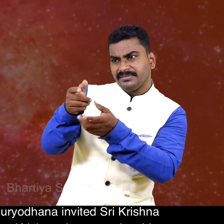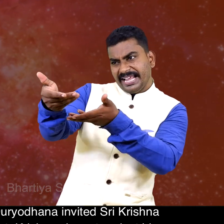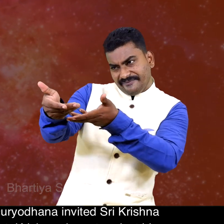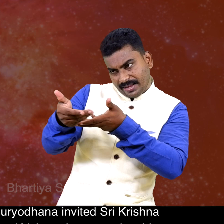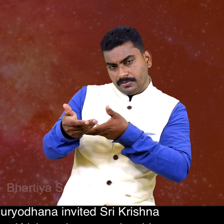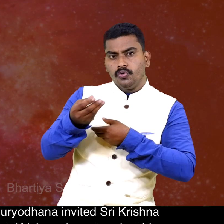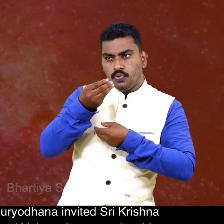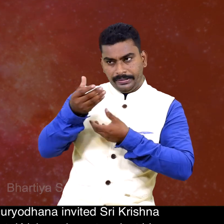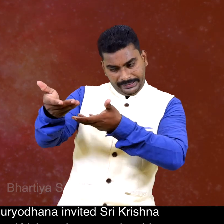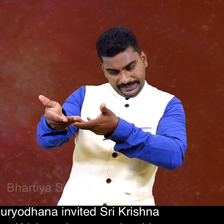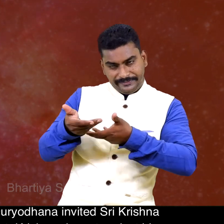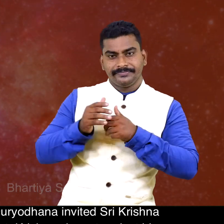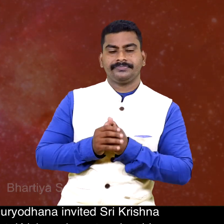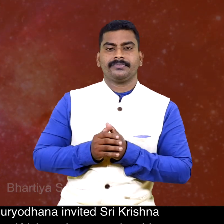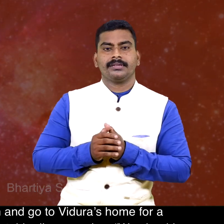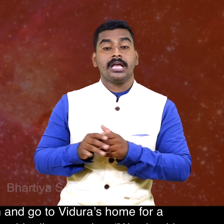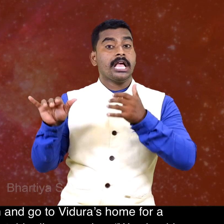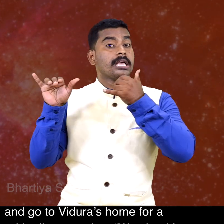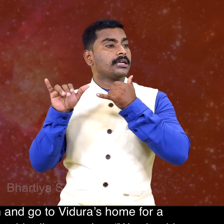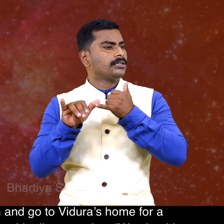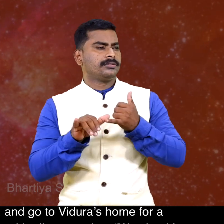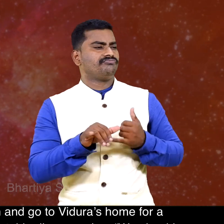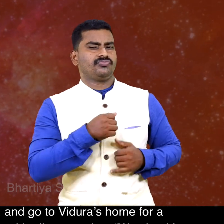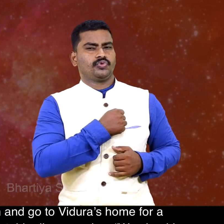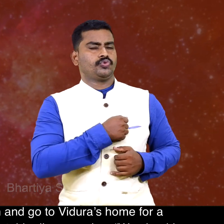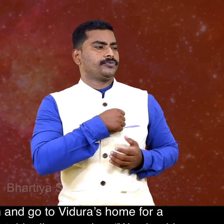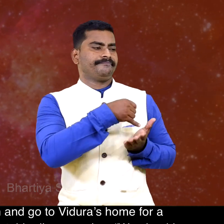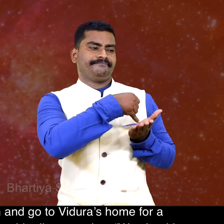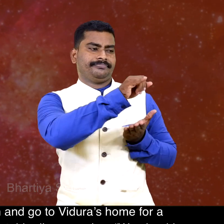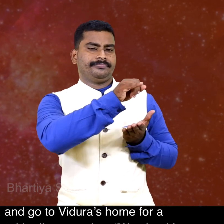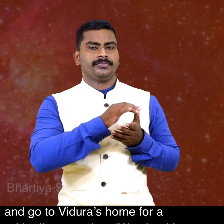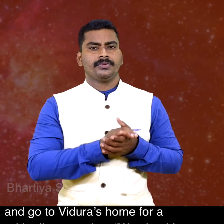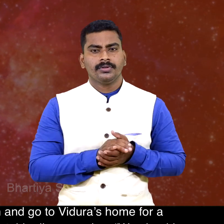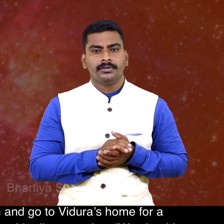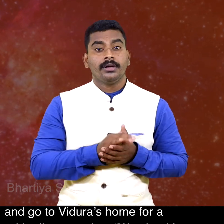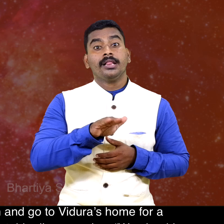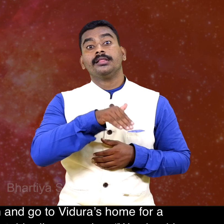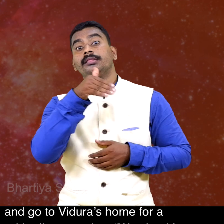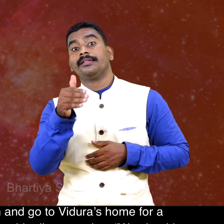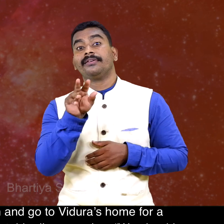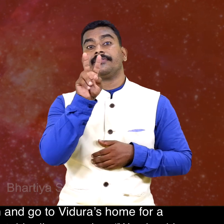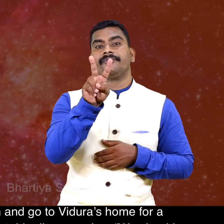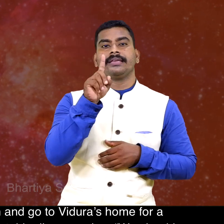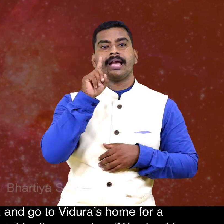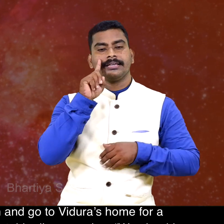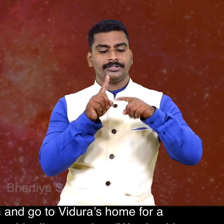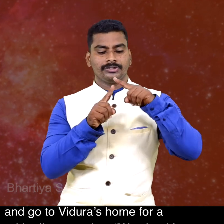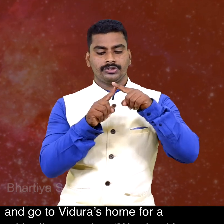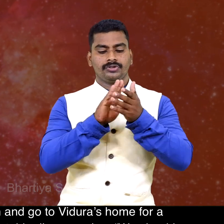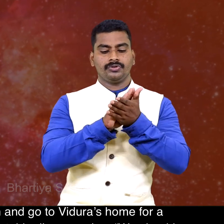chose to reject his invitation and go to Vidura's home for a simple